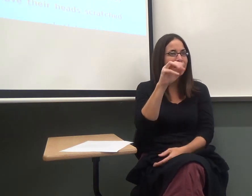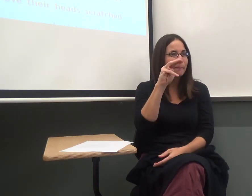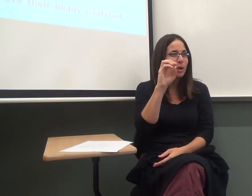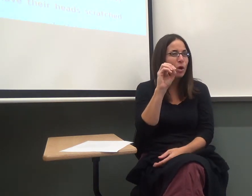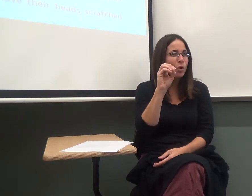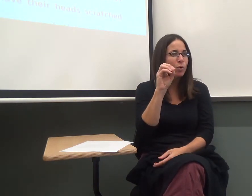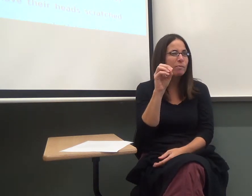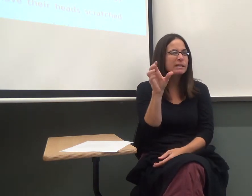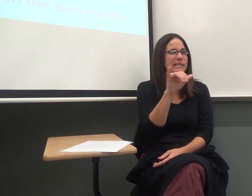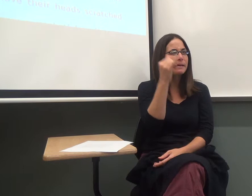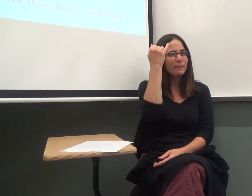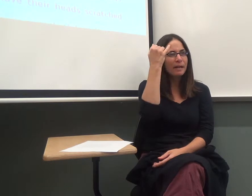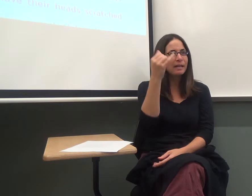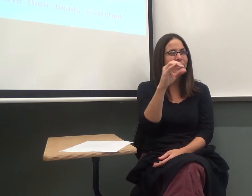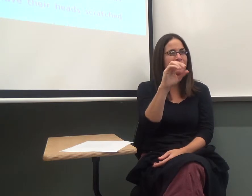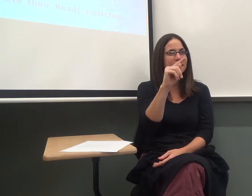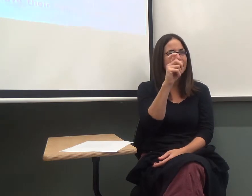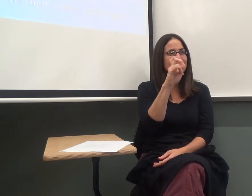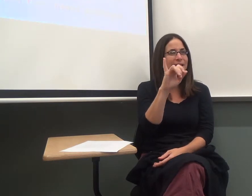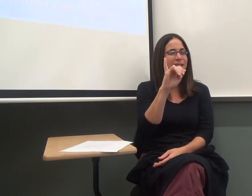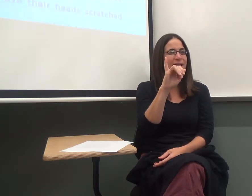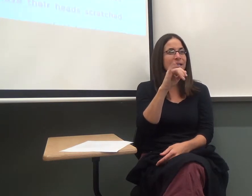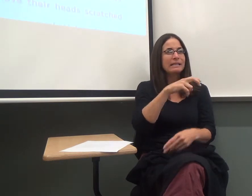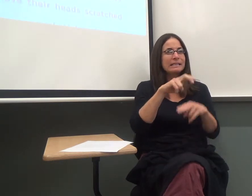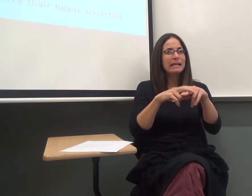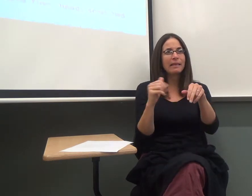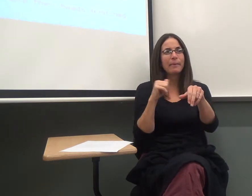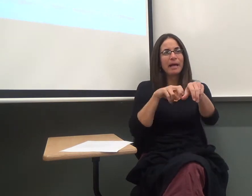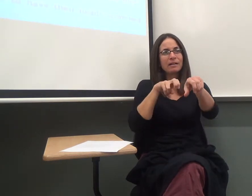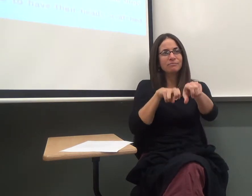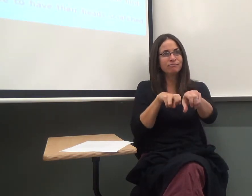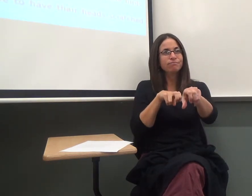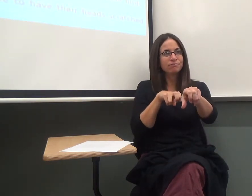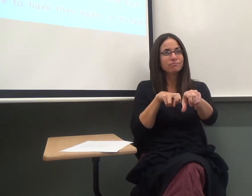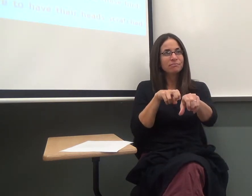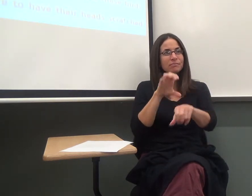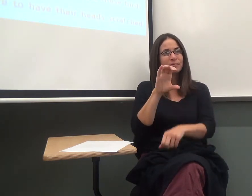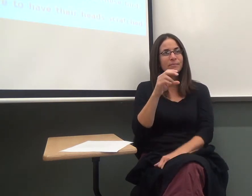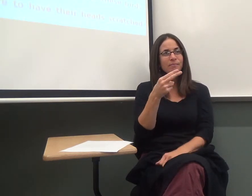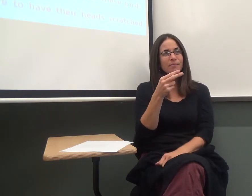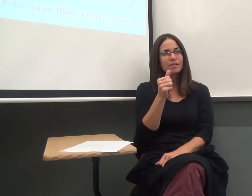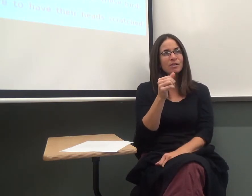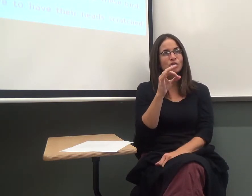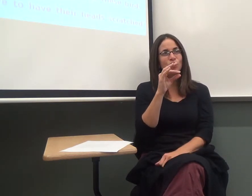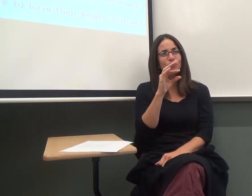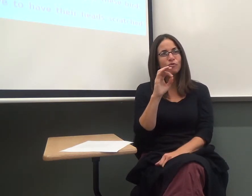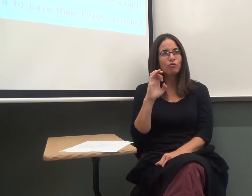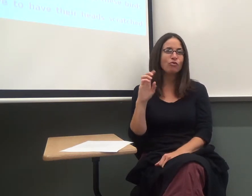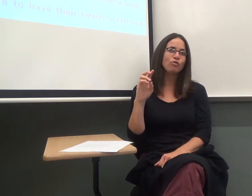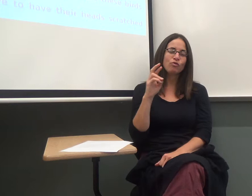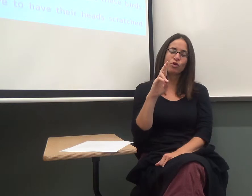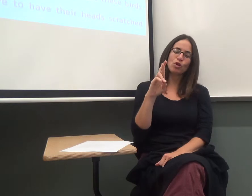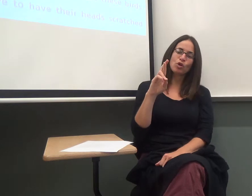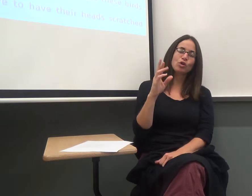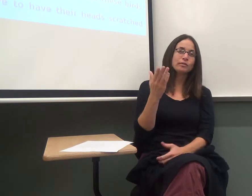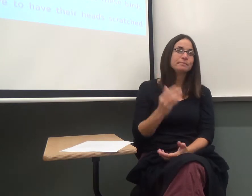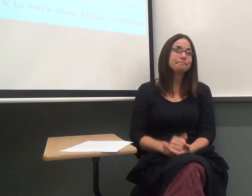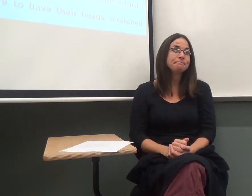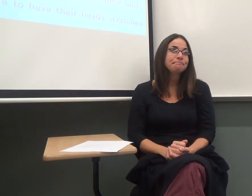driver. Yeah, I searched in the Same thing. dictionary, yeah. It's like a you get bus this, driver. Oh. example. So let's continue. What